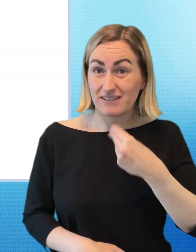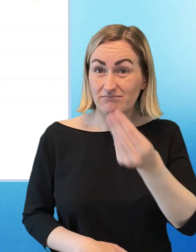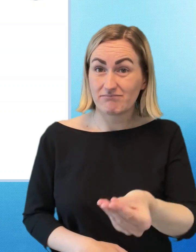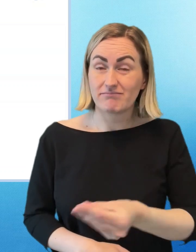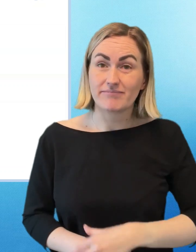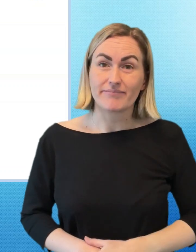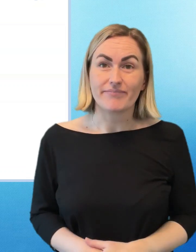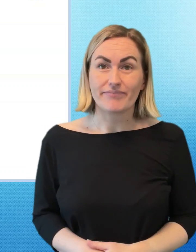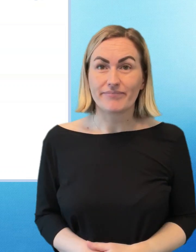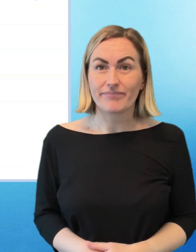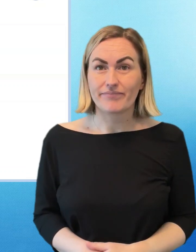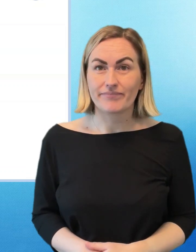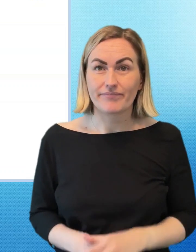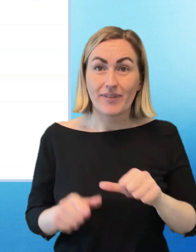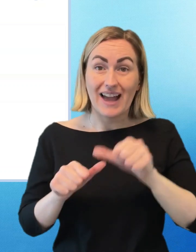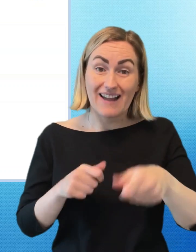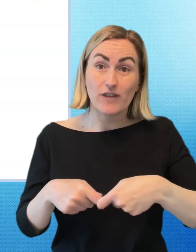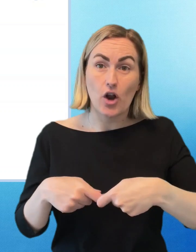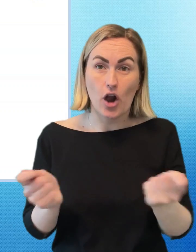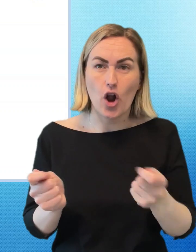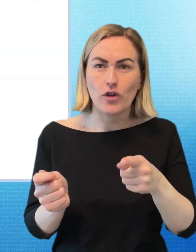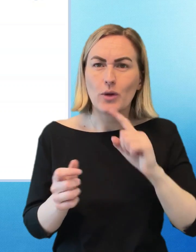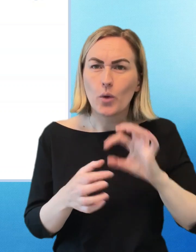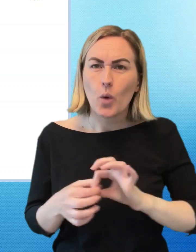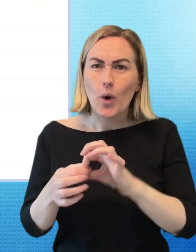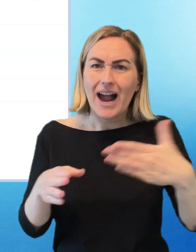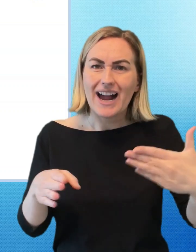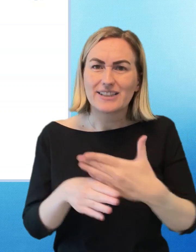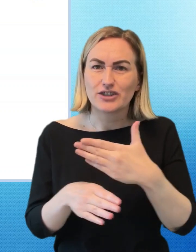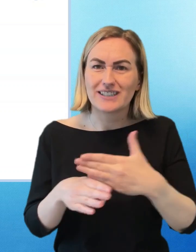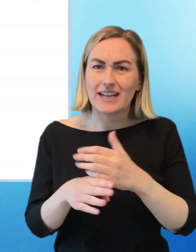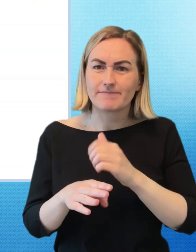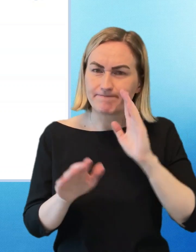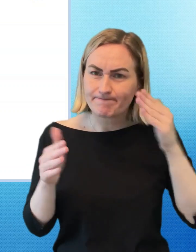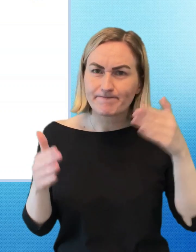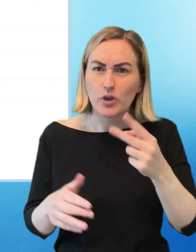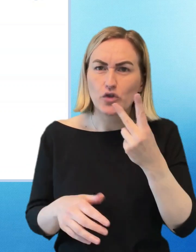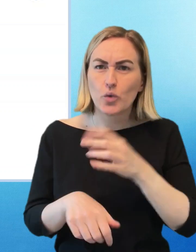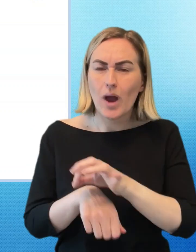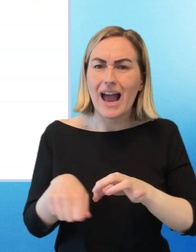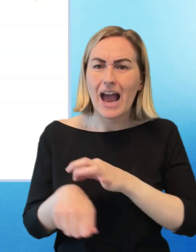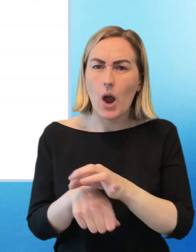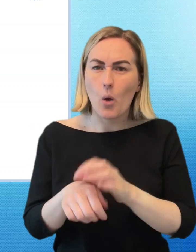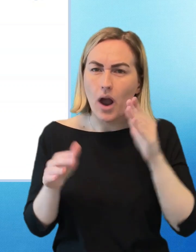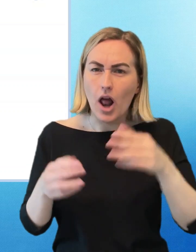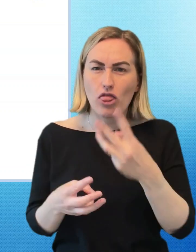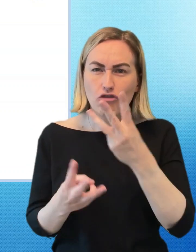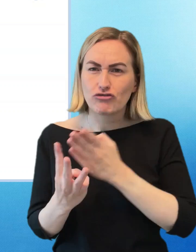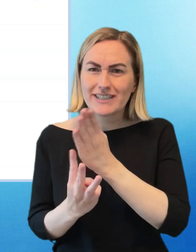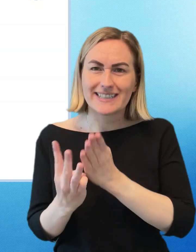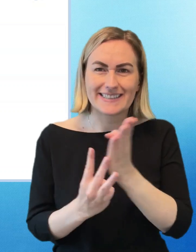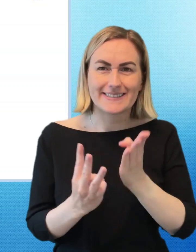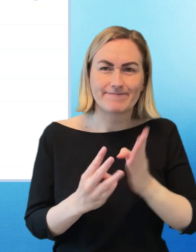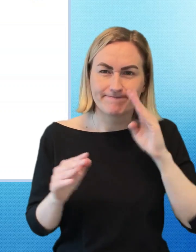touch. The co-creation exercise itself took place over a 2-hour session after lunch in